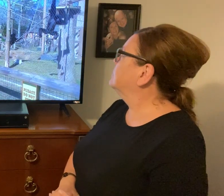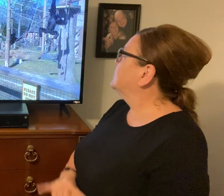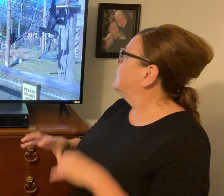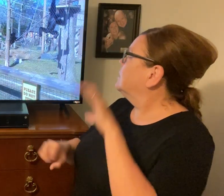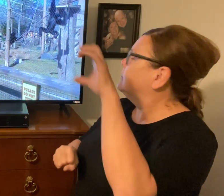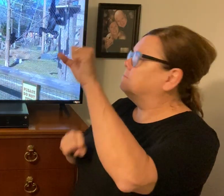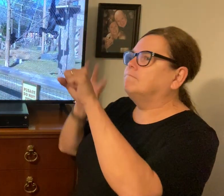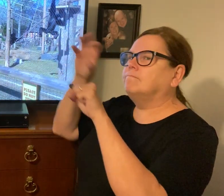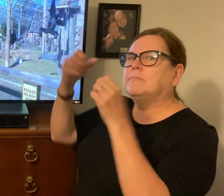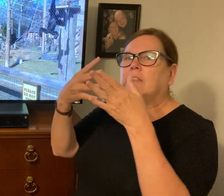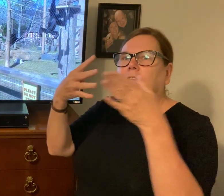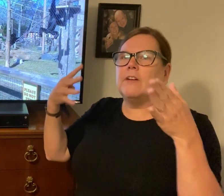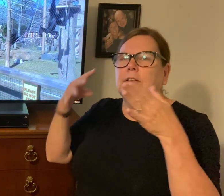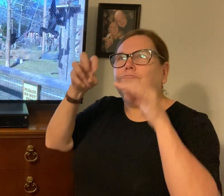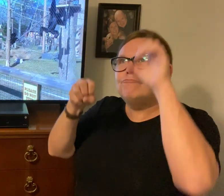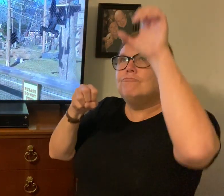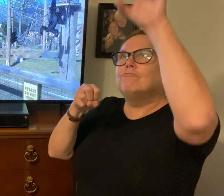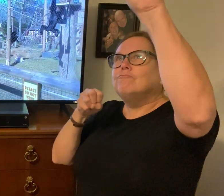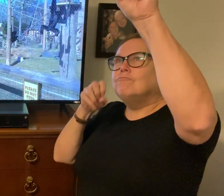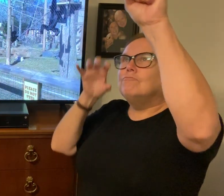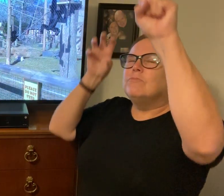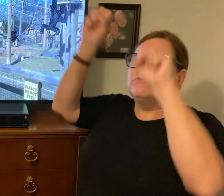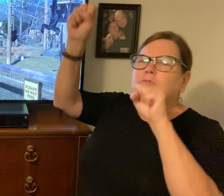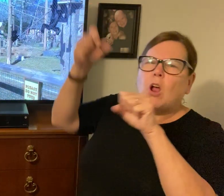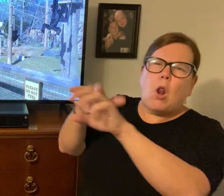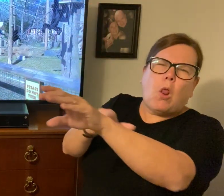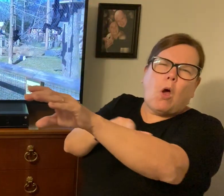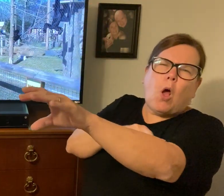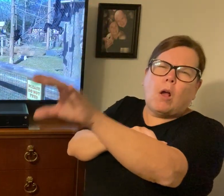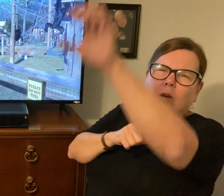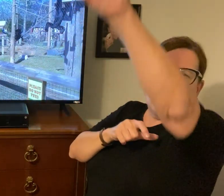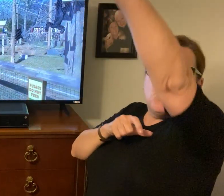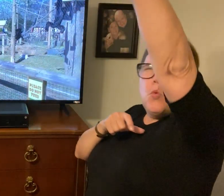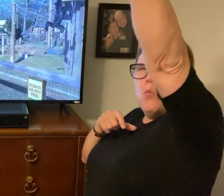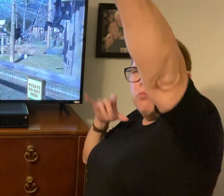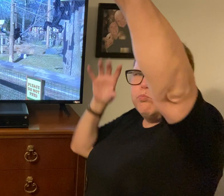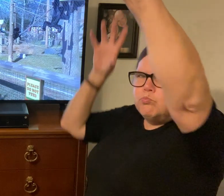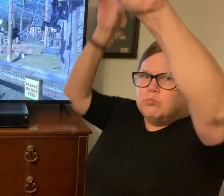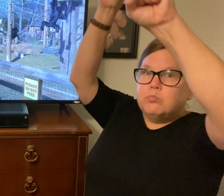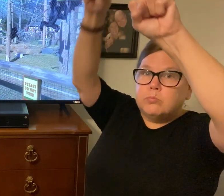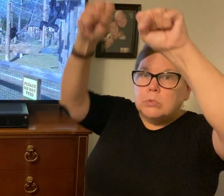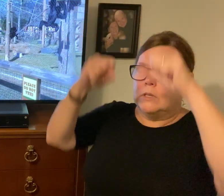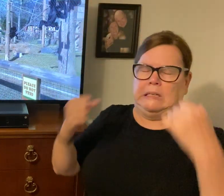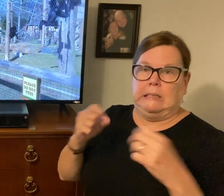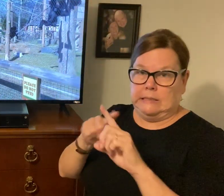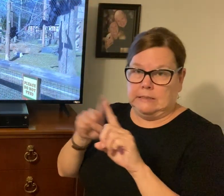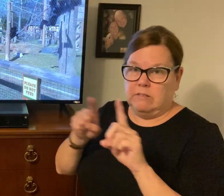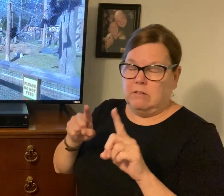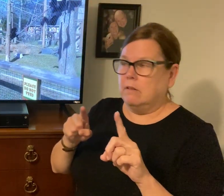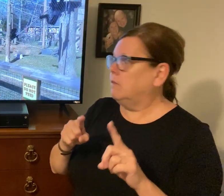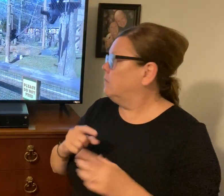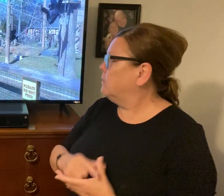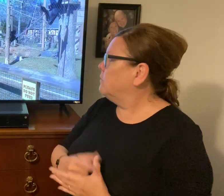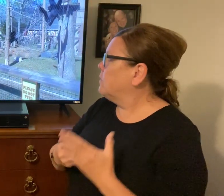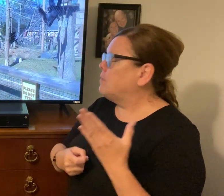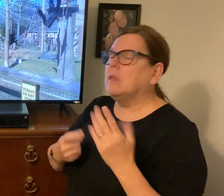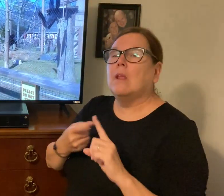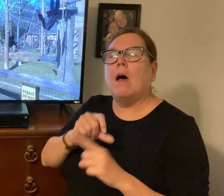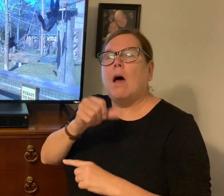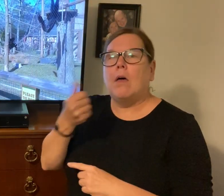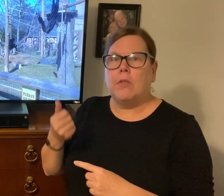And she's going to show us her incredible reach there, which is pretty neat. This is different than all of our other primate species here.